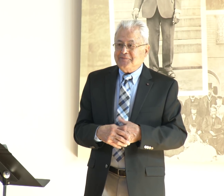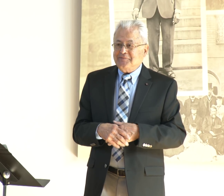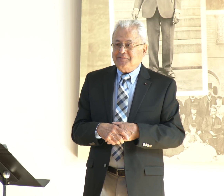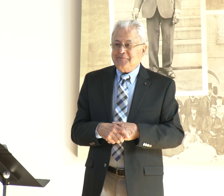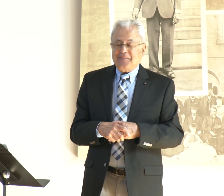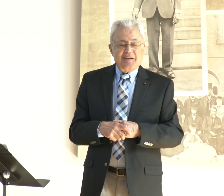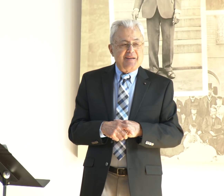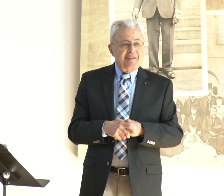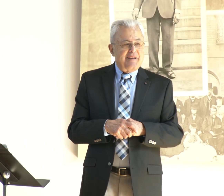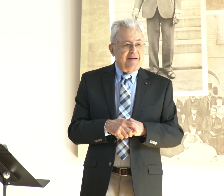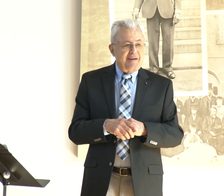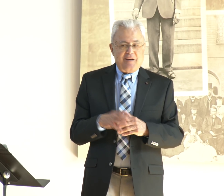He was 20 at the time.